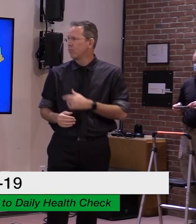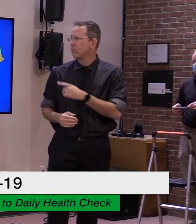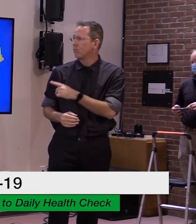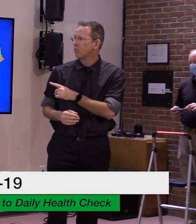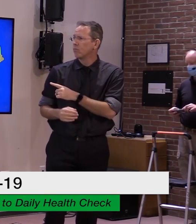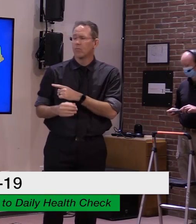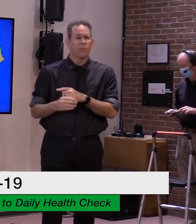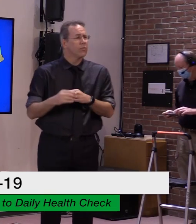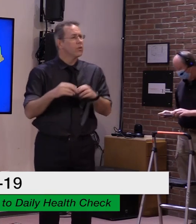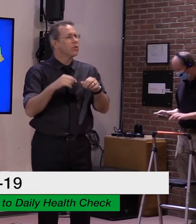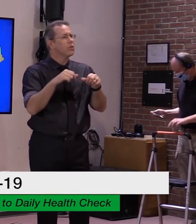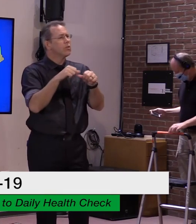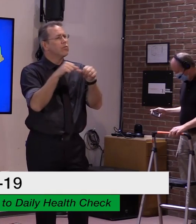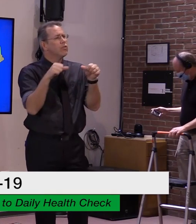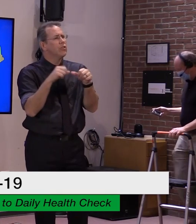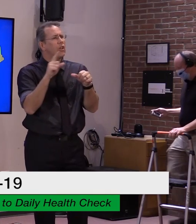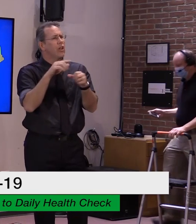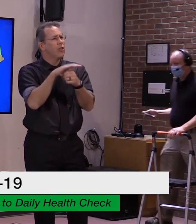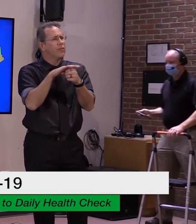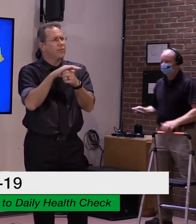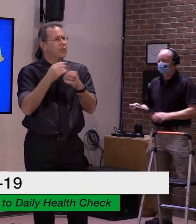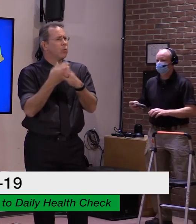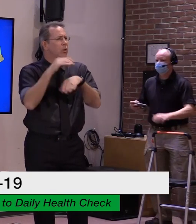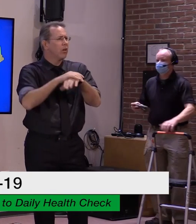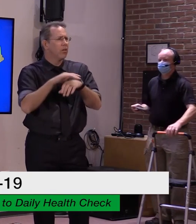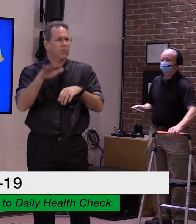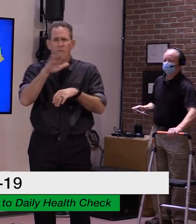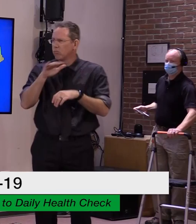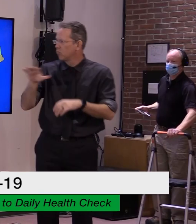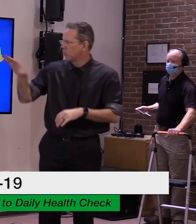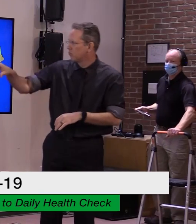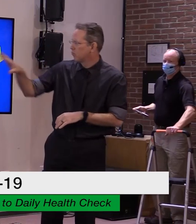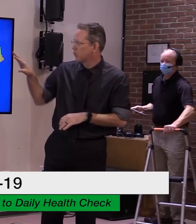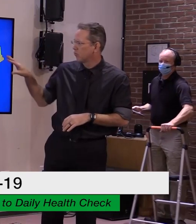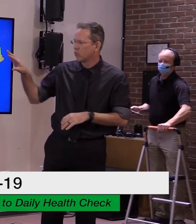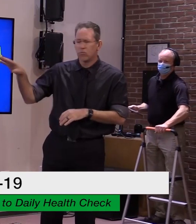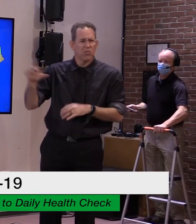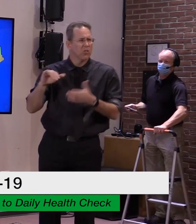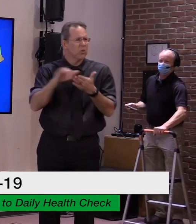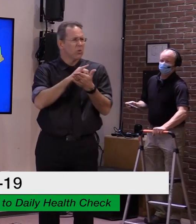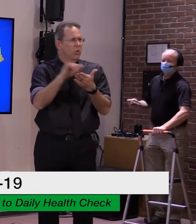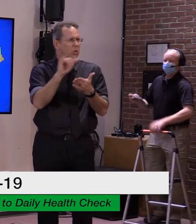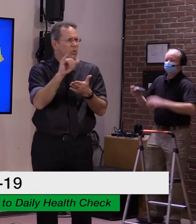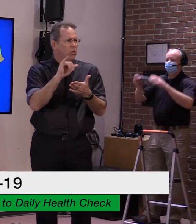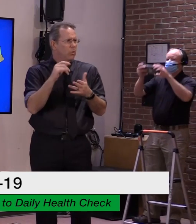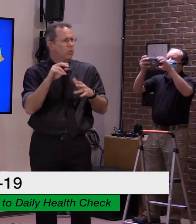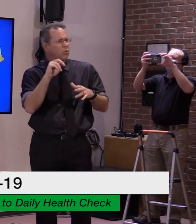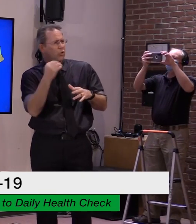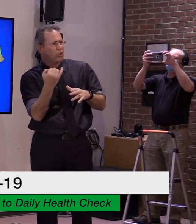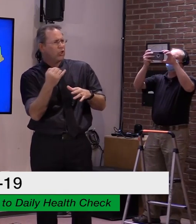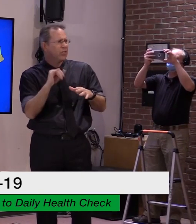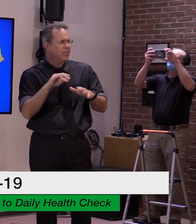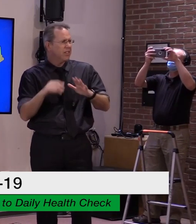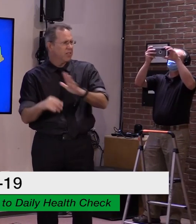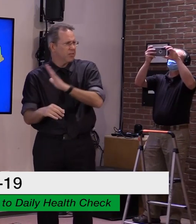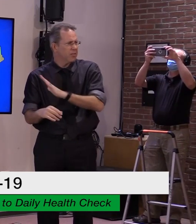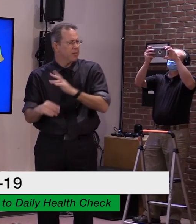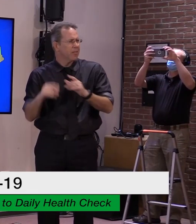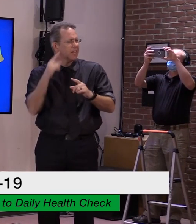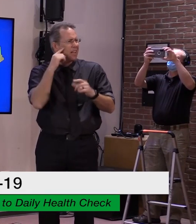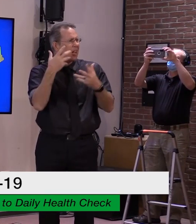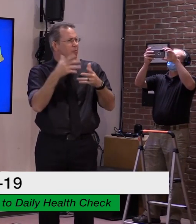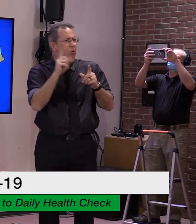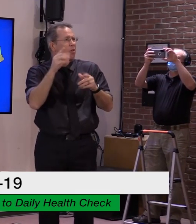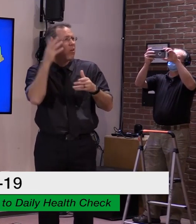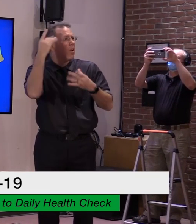that are less pessimistic and things that i think vermonters need to be aware of and focused on you can see that